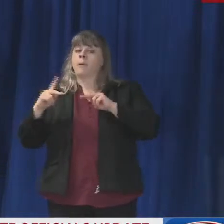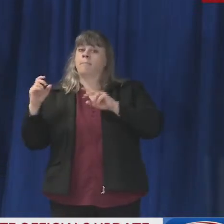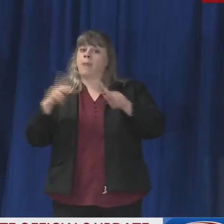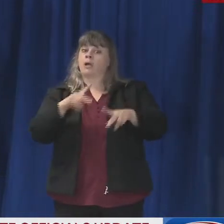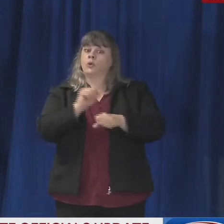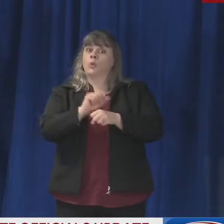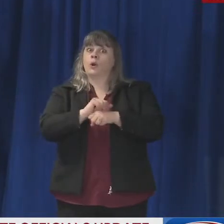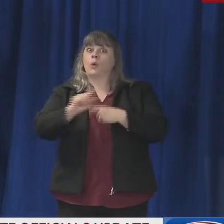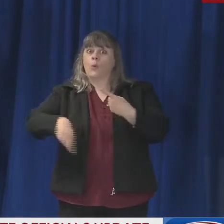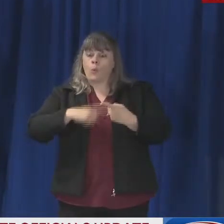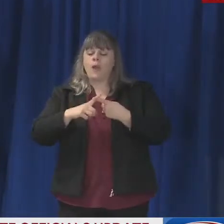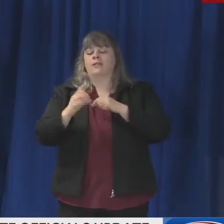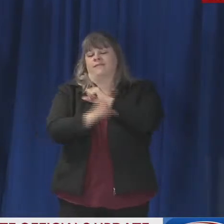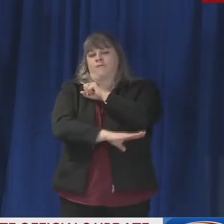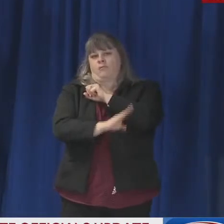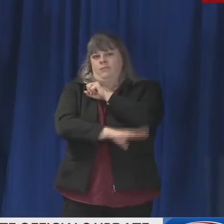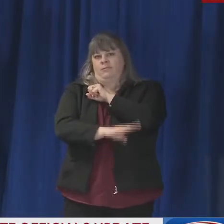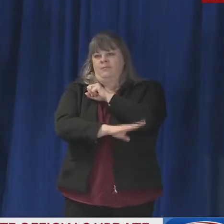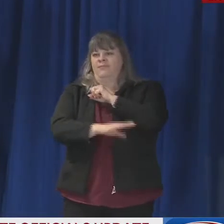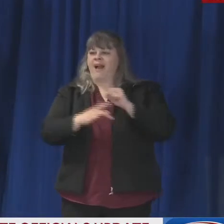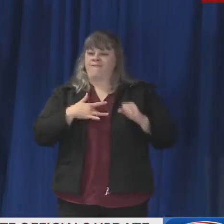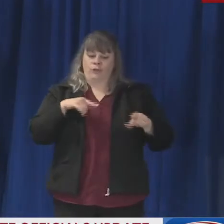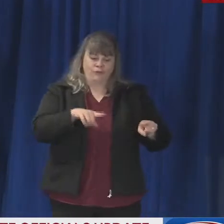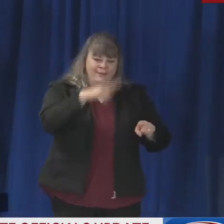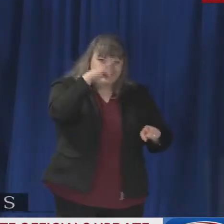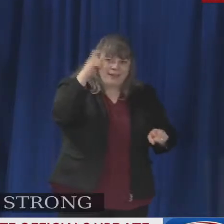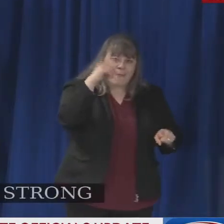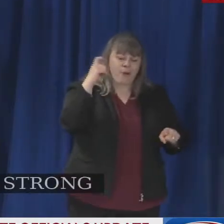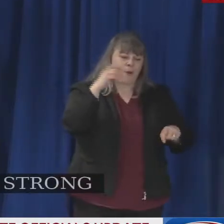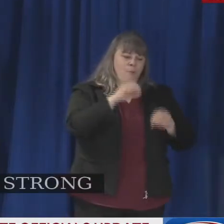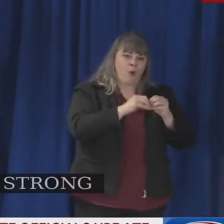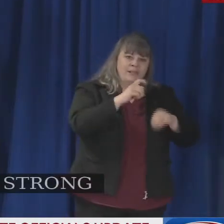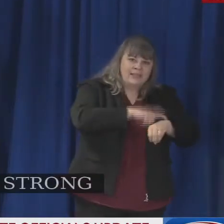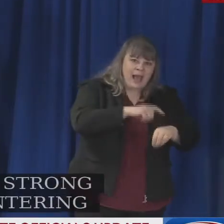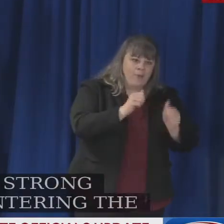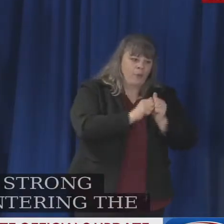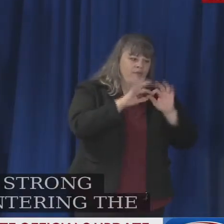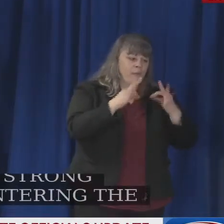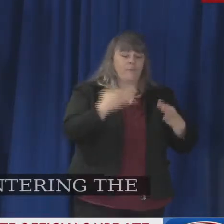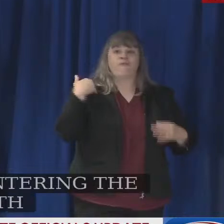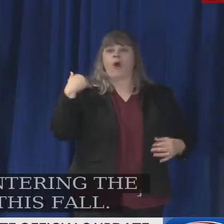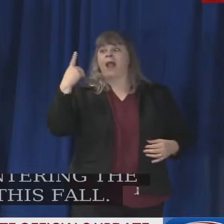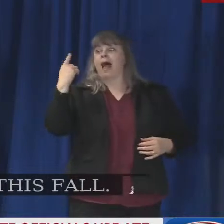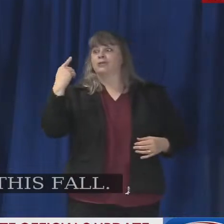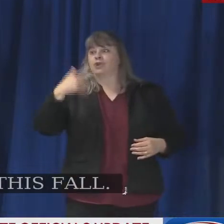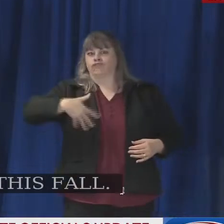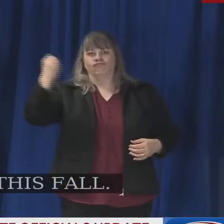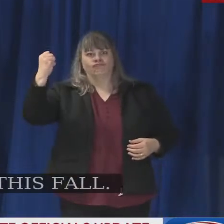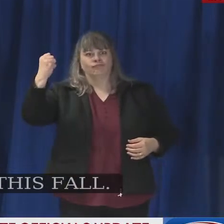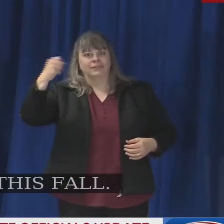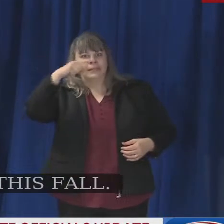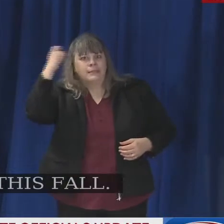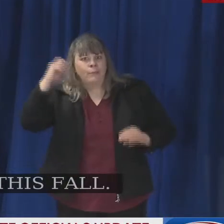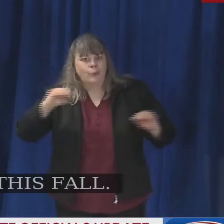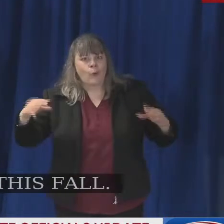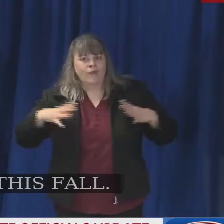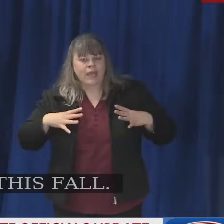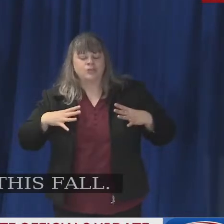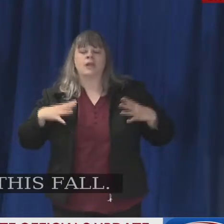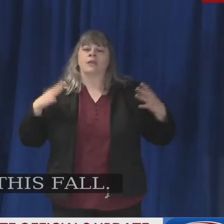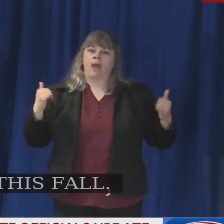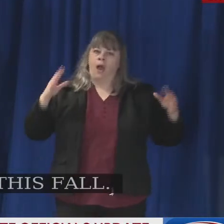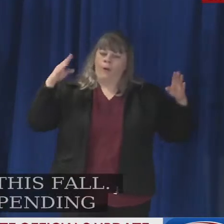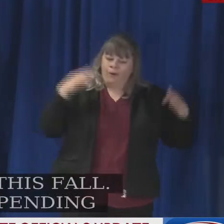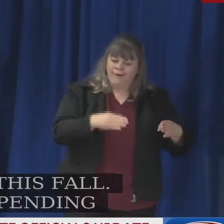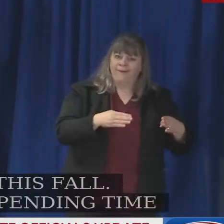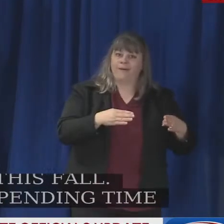this fall. I think a lot of folks are spending time with their families. They're enjoying the vacation that was stolen from them last year because of COVID. They're reskilling. We